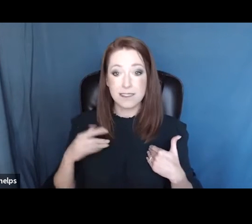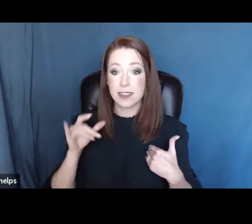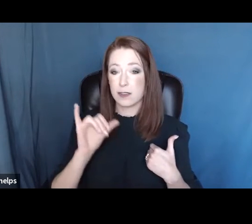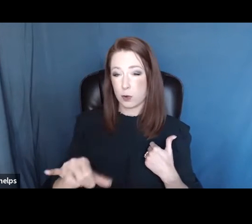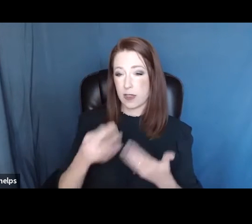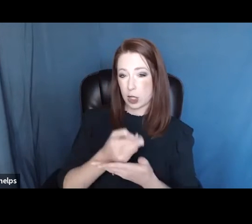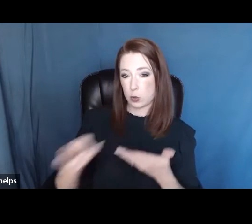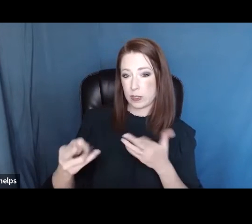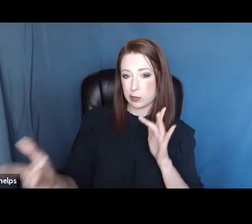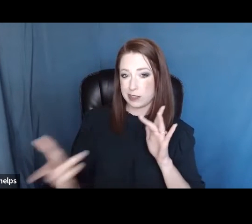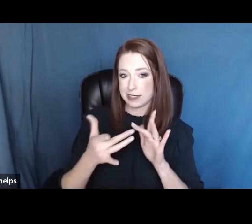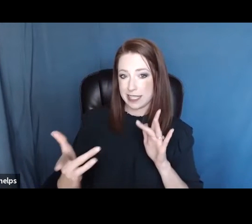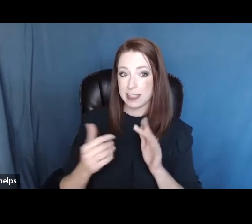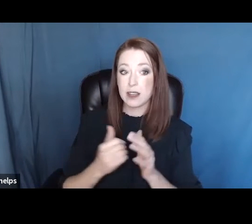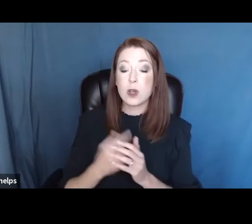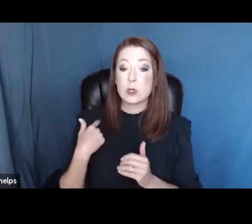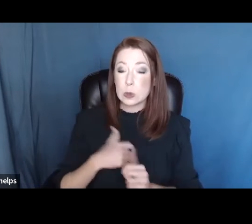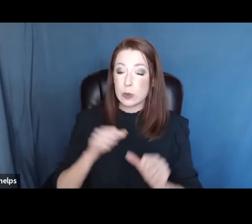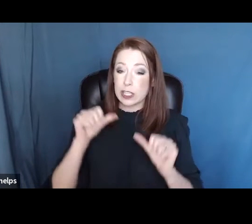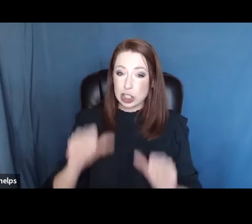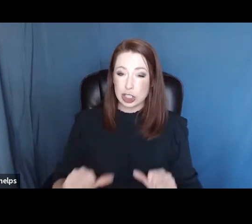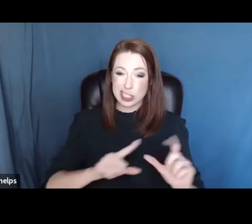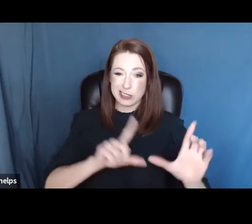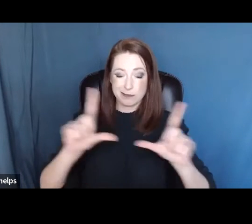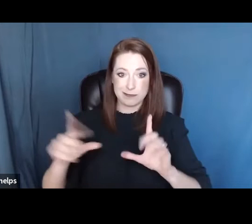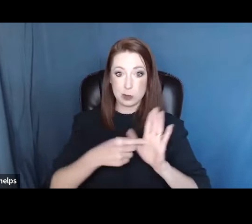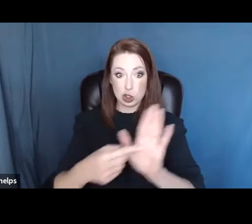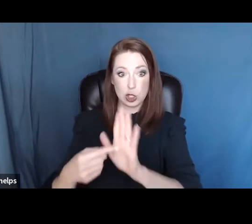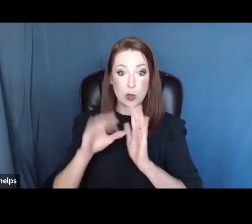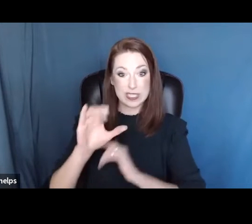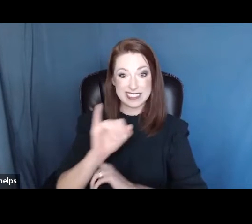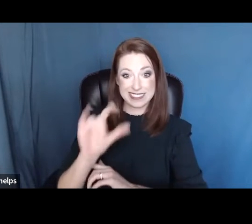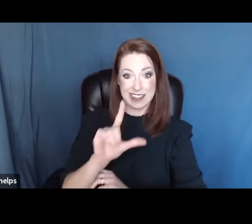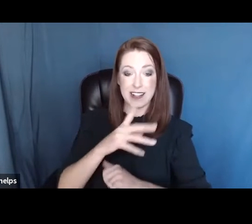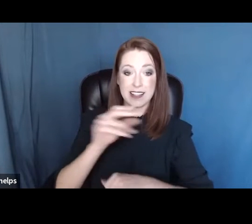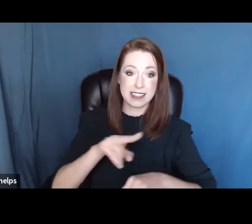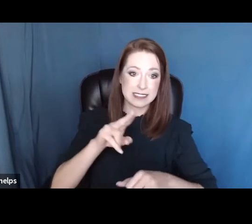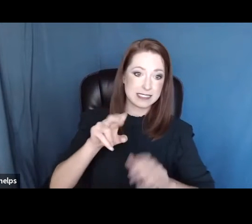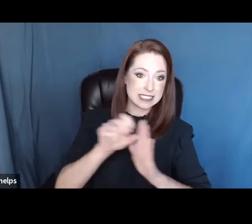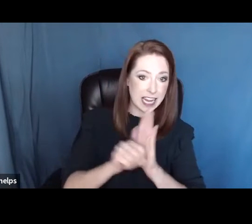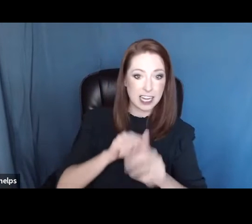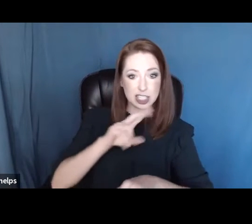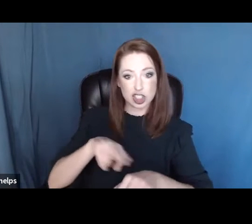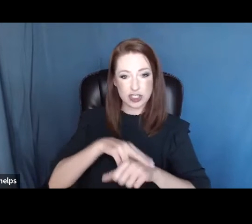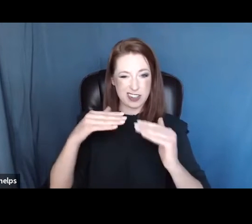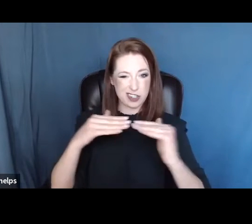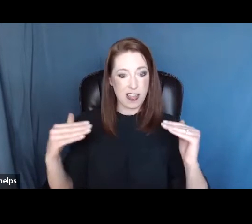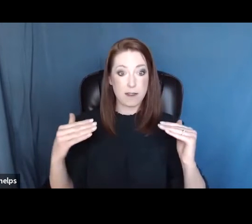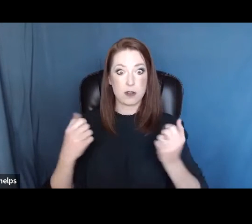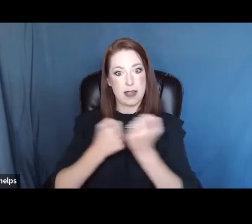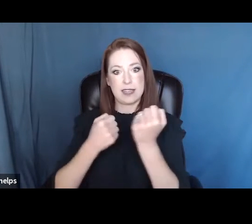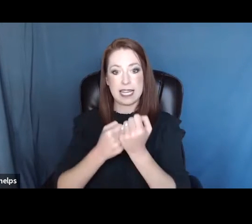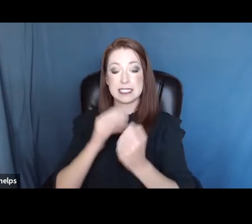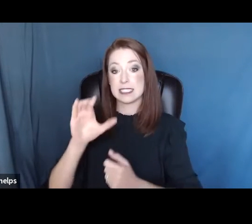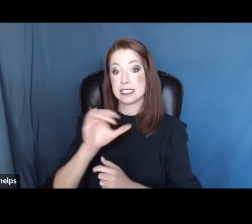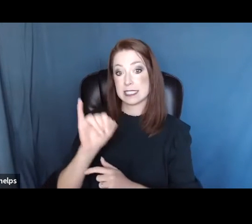link. And so we were able to support Centers for Independent Living in state and national advocacy efforts, where CILs were able